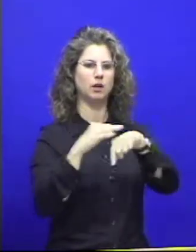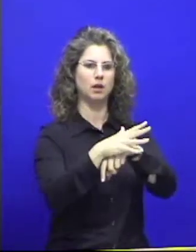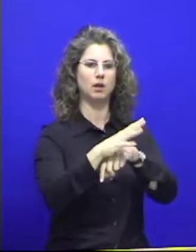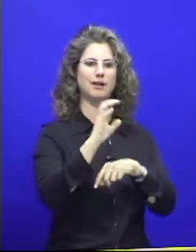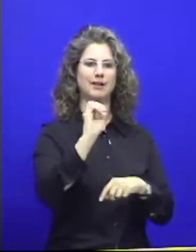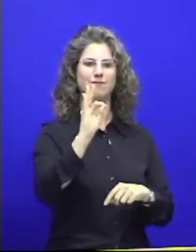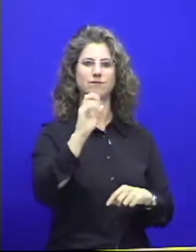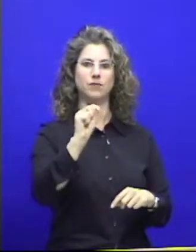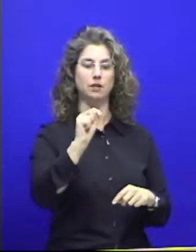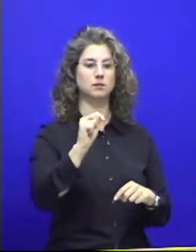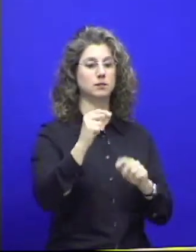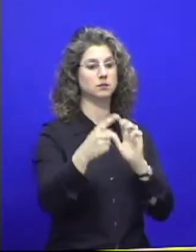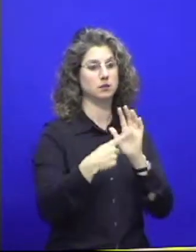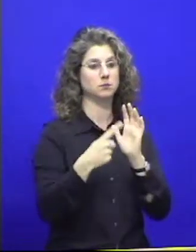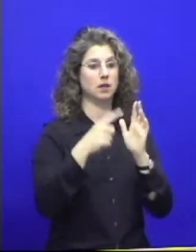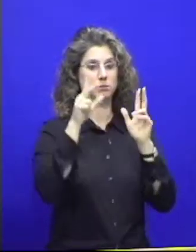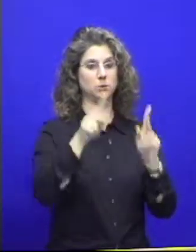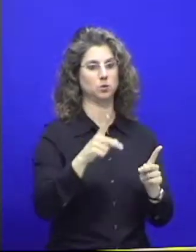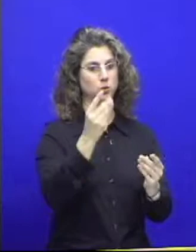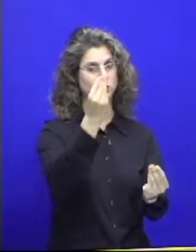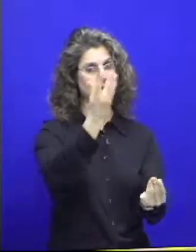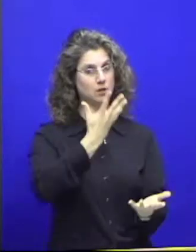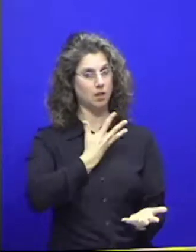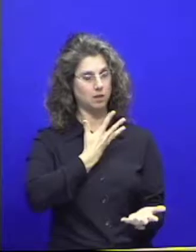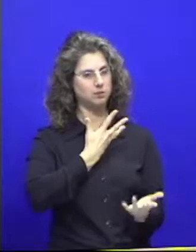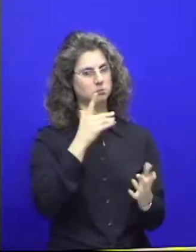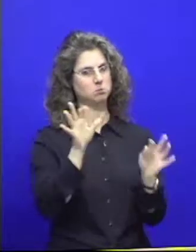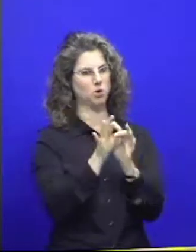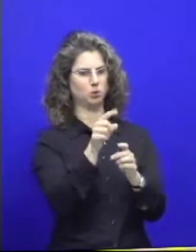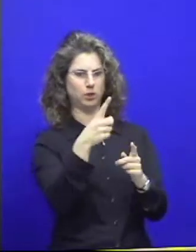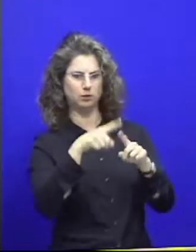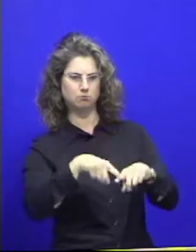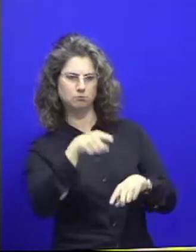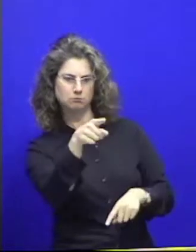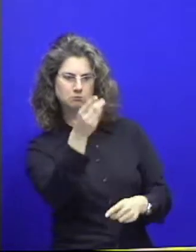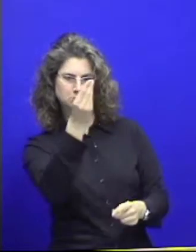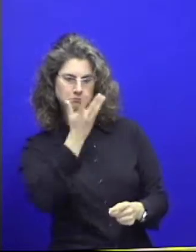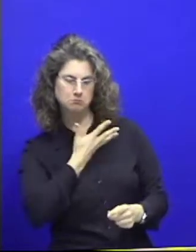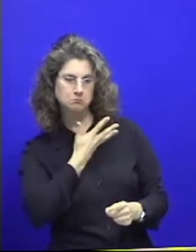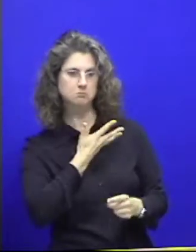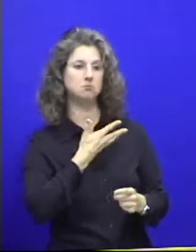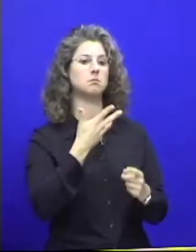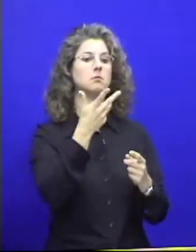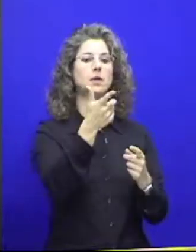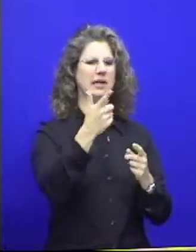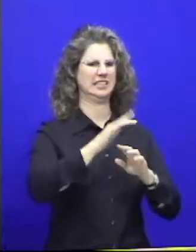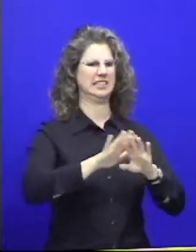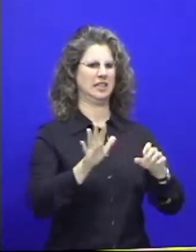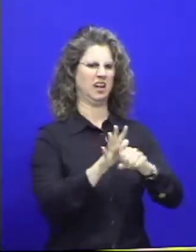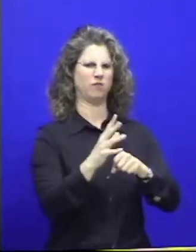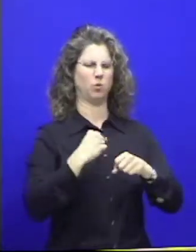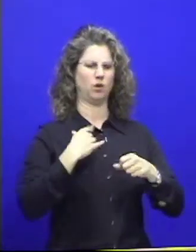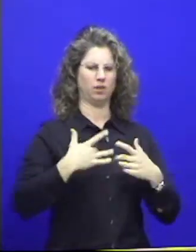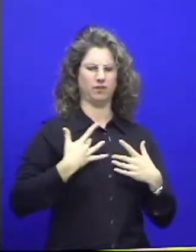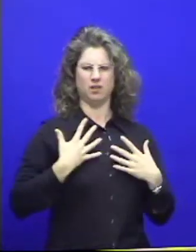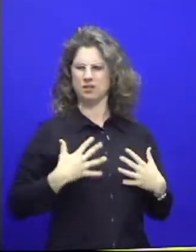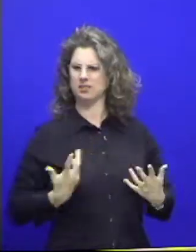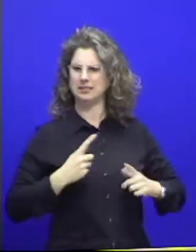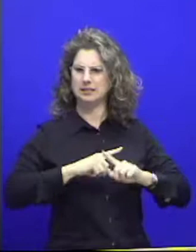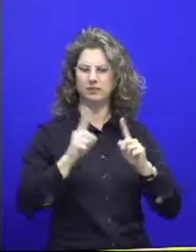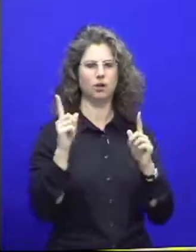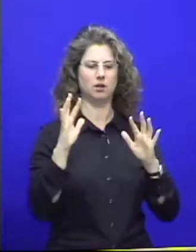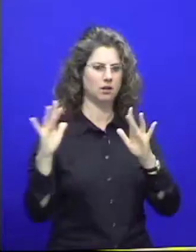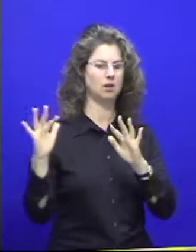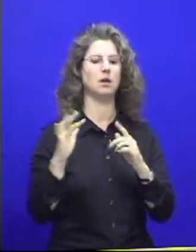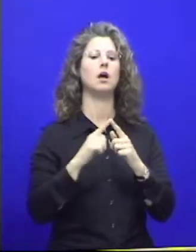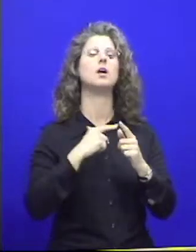enough. We shouldn't give this drug any more at this dose. We then take that drug dose back to the previous level because we know